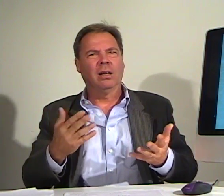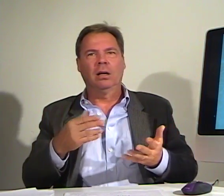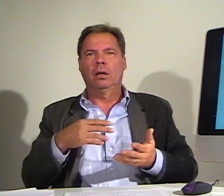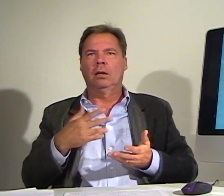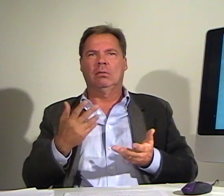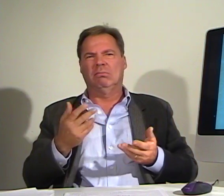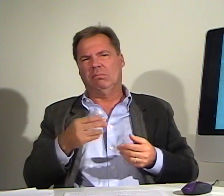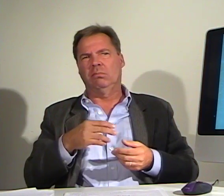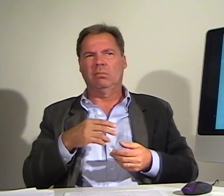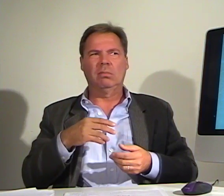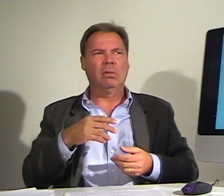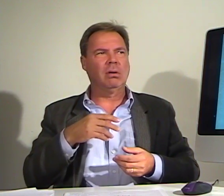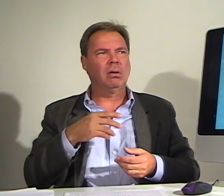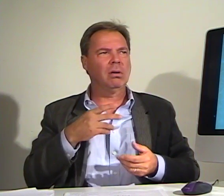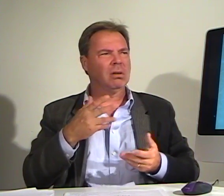language, and that's a good thing.